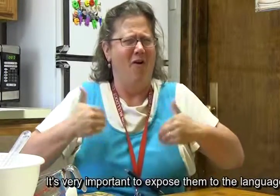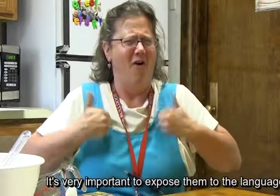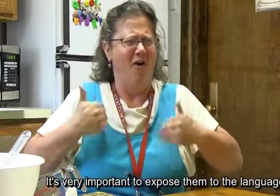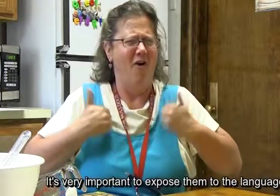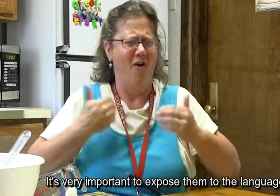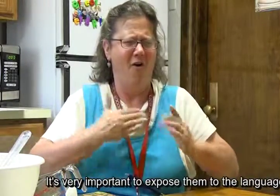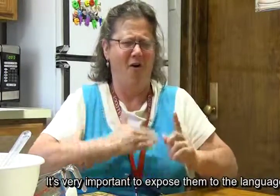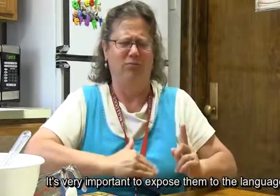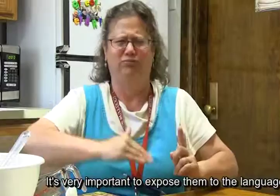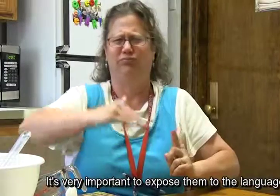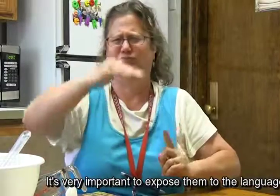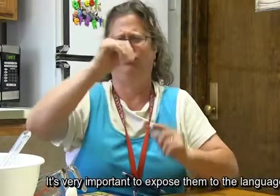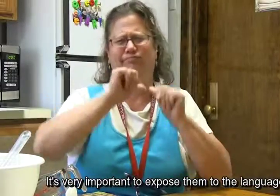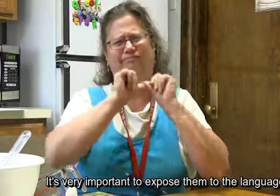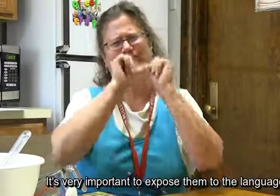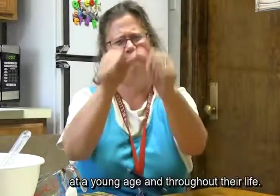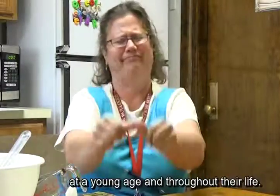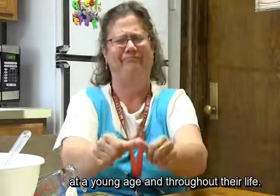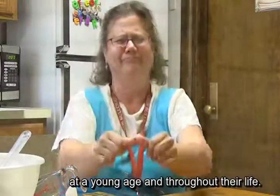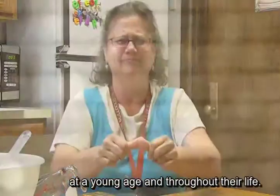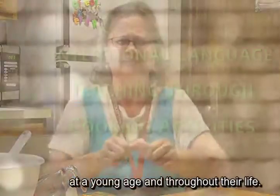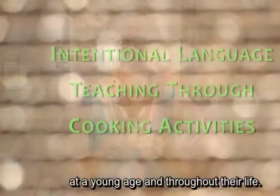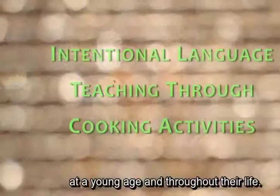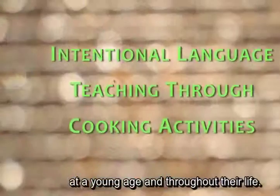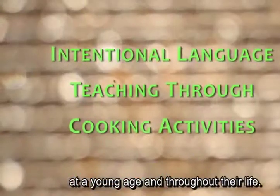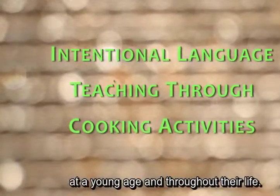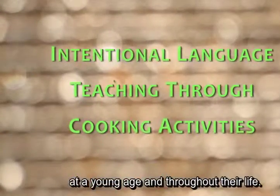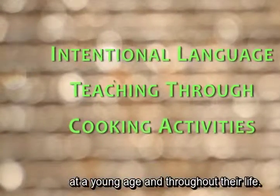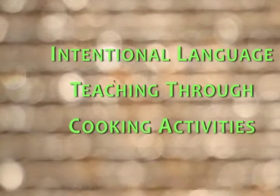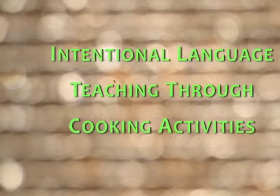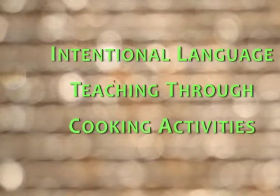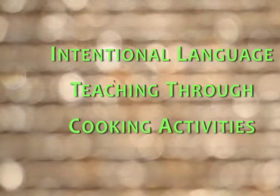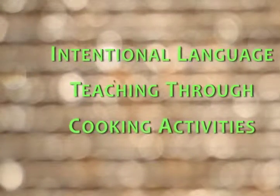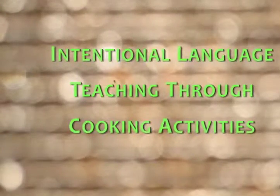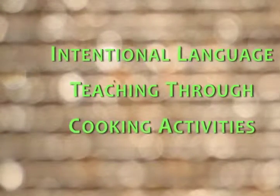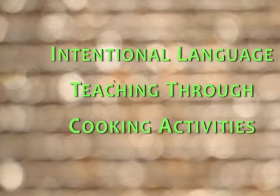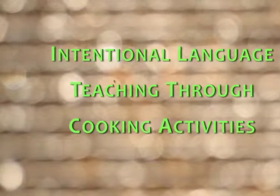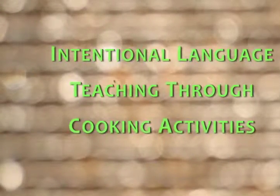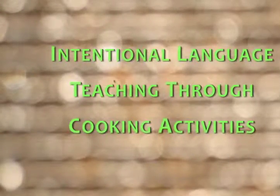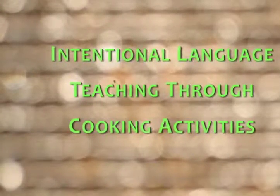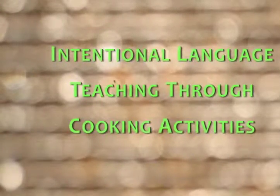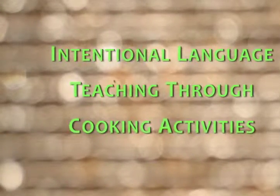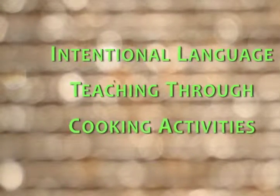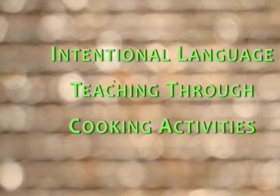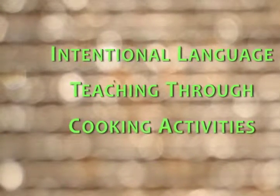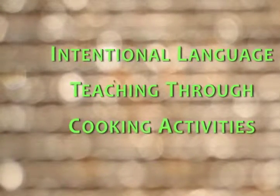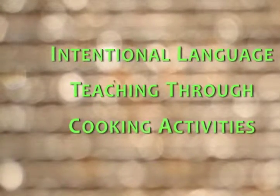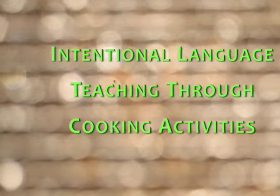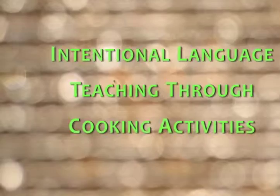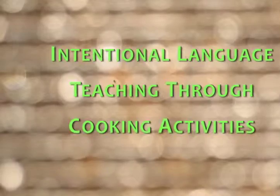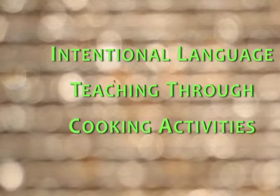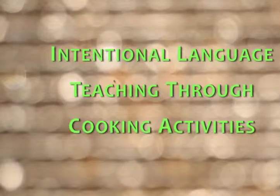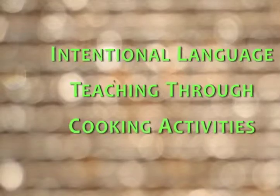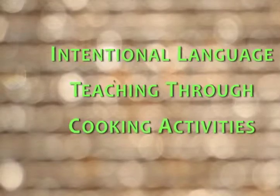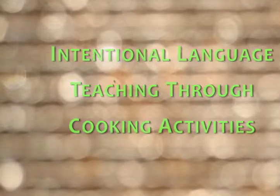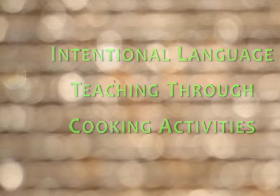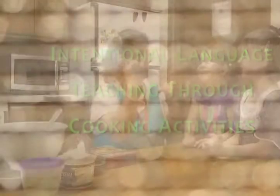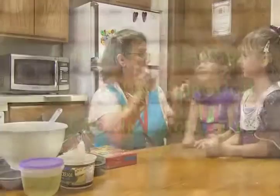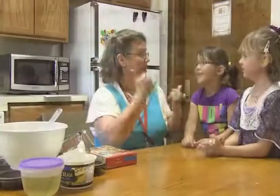expose them to the language at a young age and throughout their life. Intentional language teaching through cooking activities.